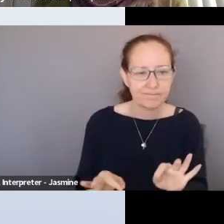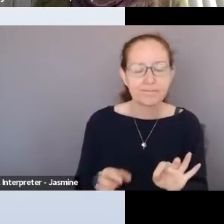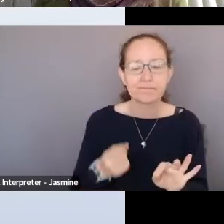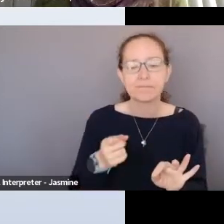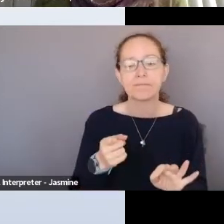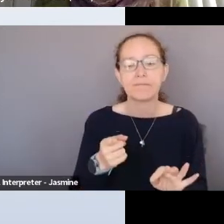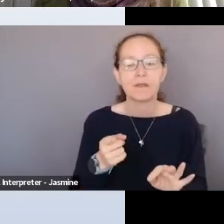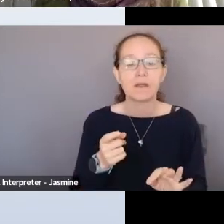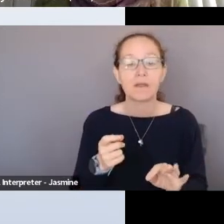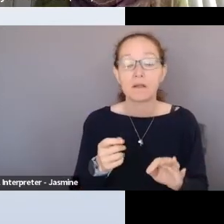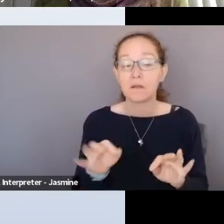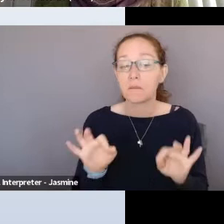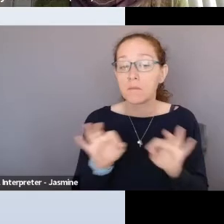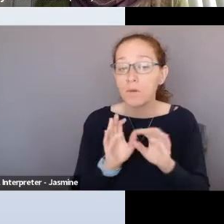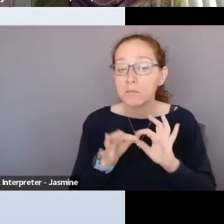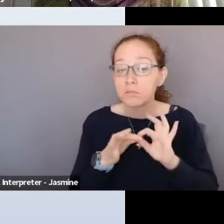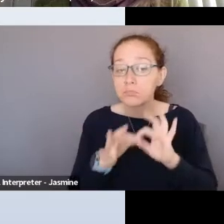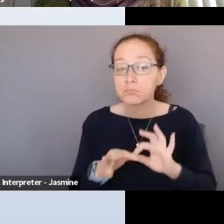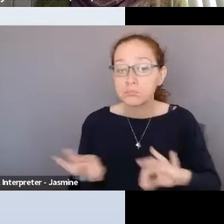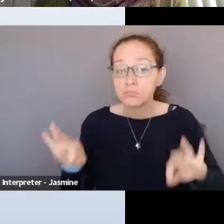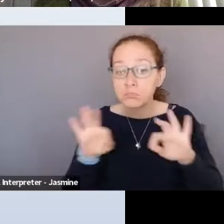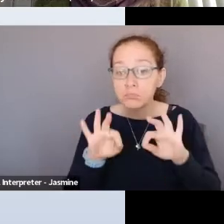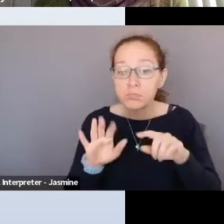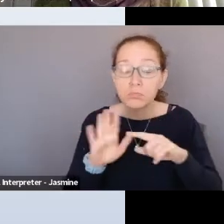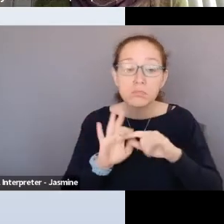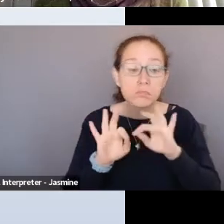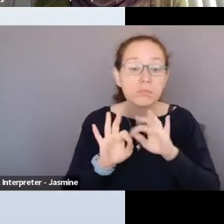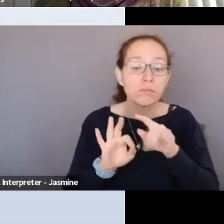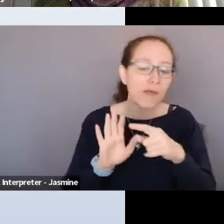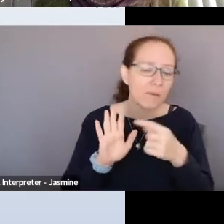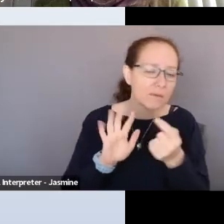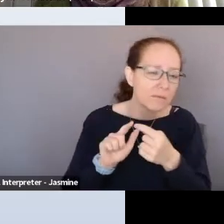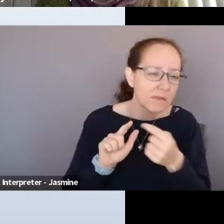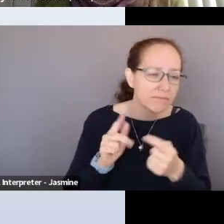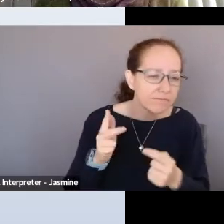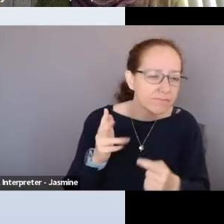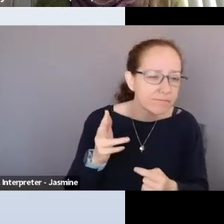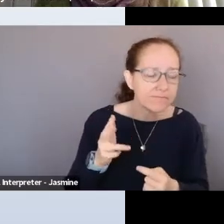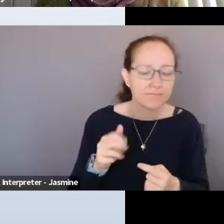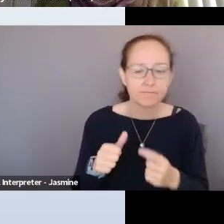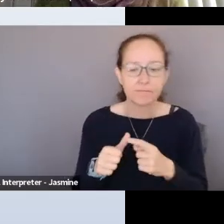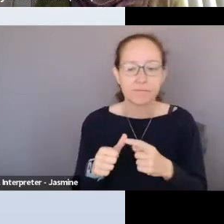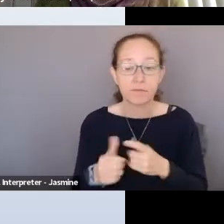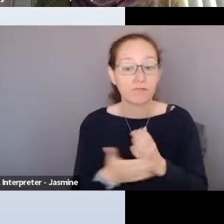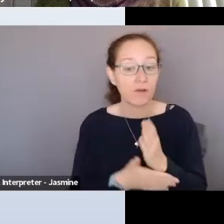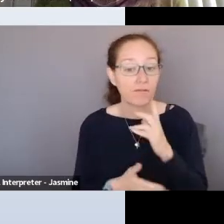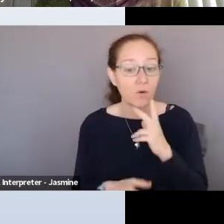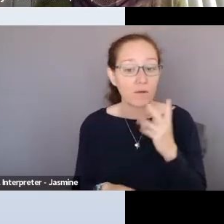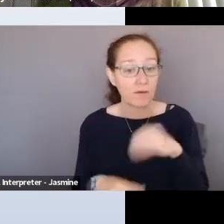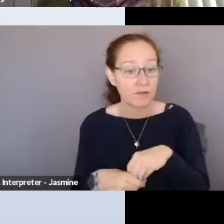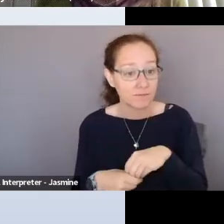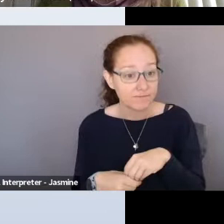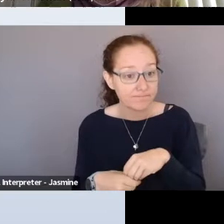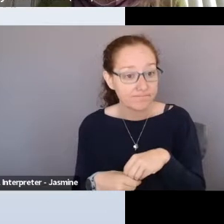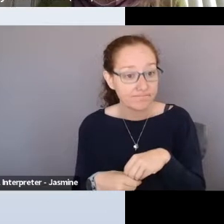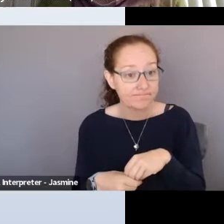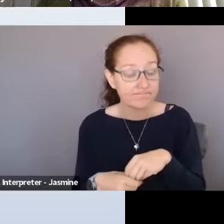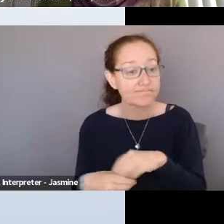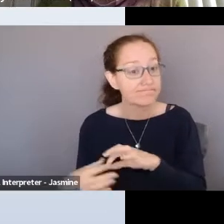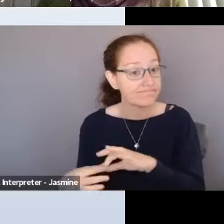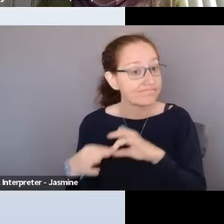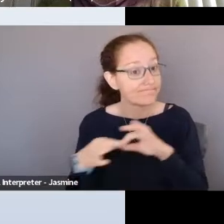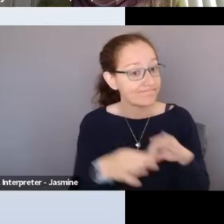reasons. One, the right to participation, relevant from an Indigenous perspective where folks had